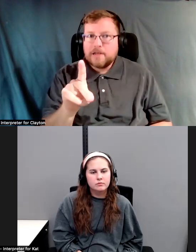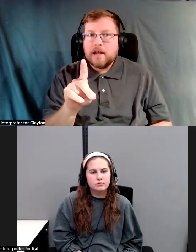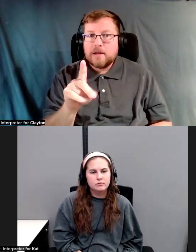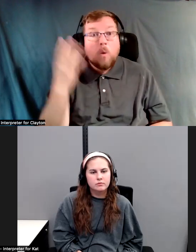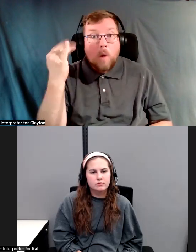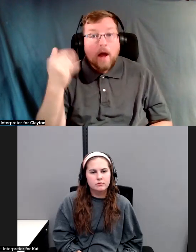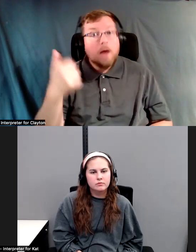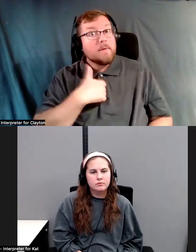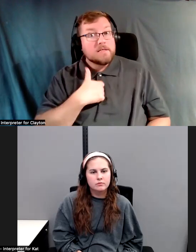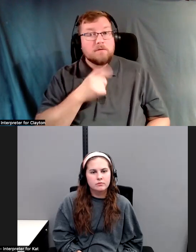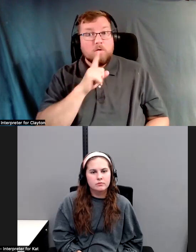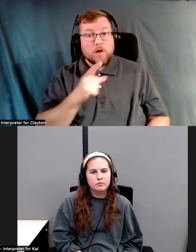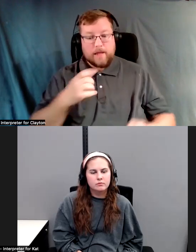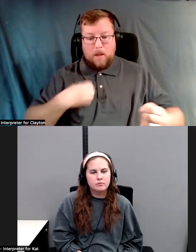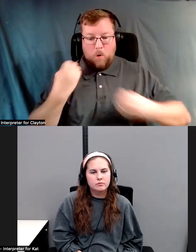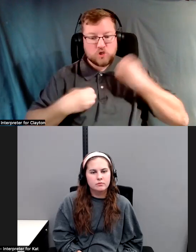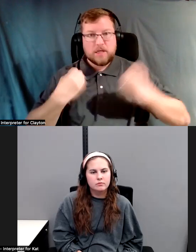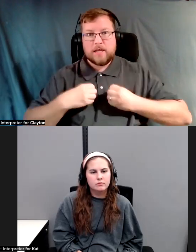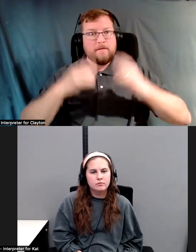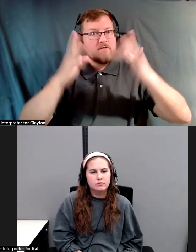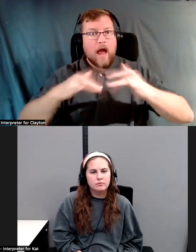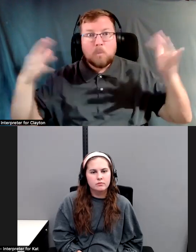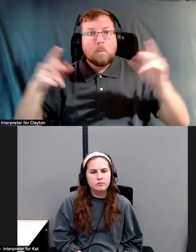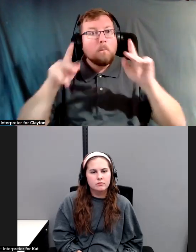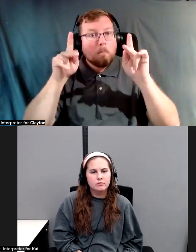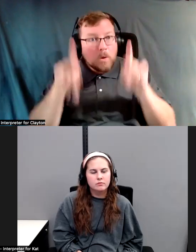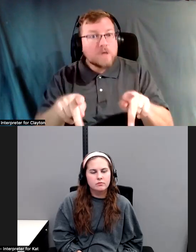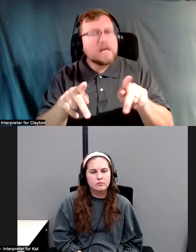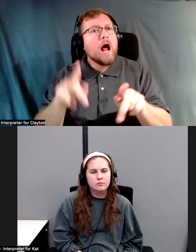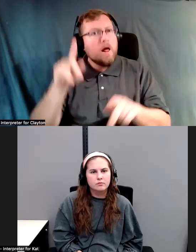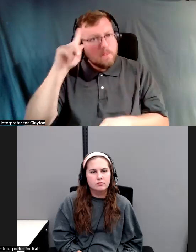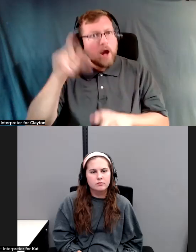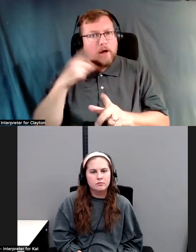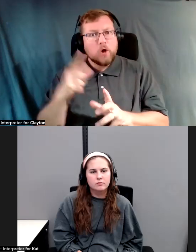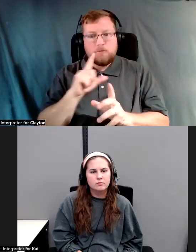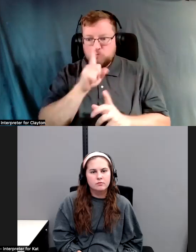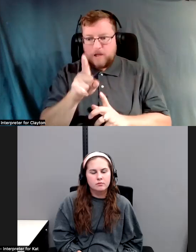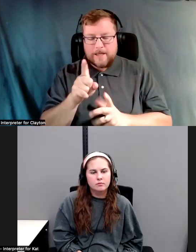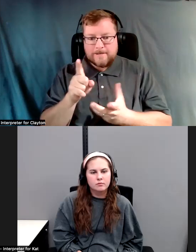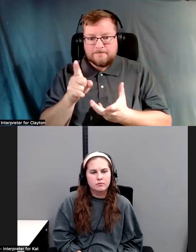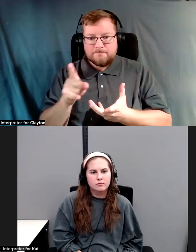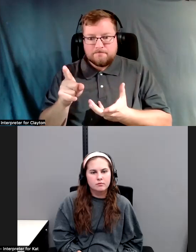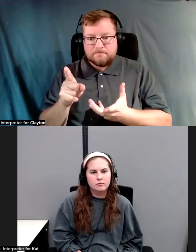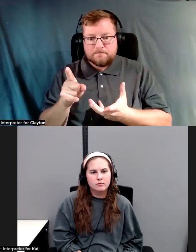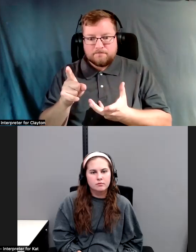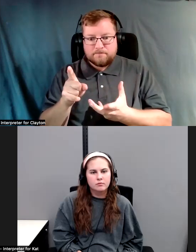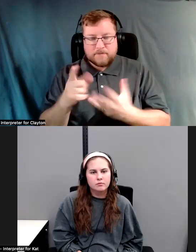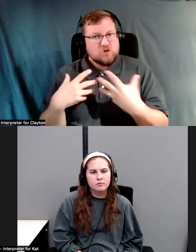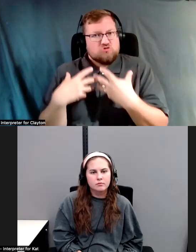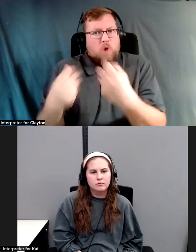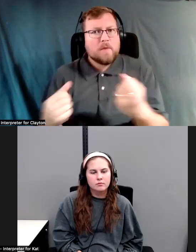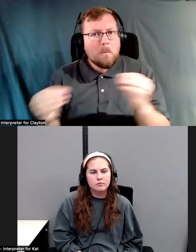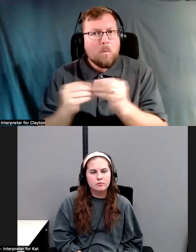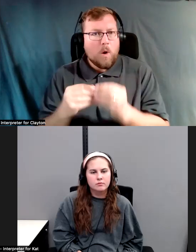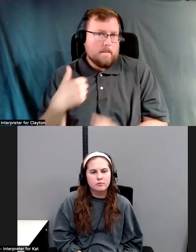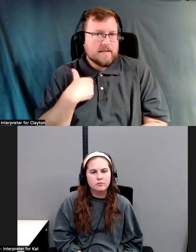emotionally vibrant person, and I think that it could have harnessed a little bit more of my I don't know, my size. I think